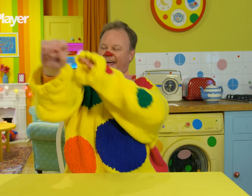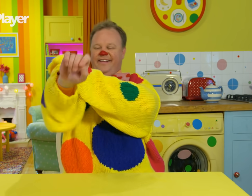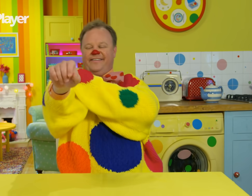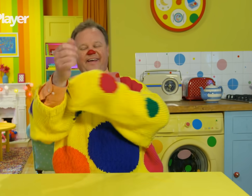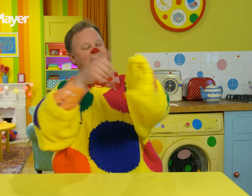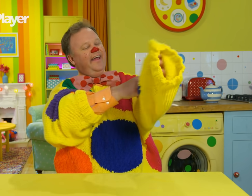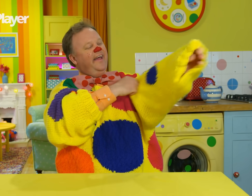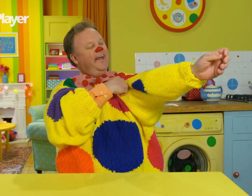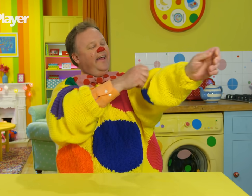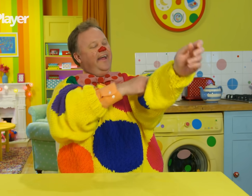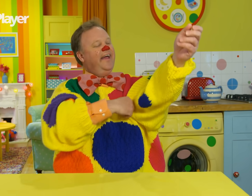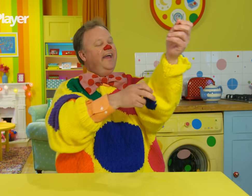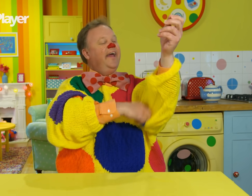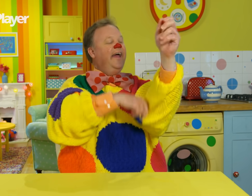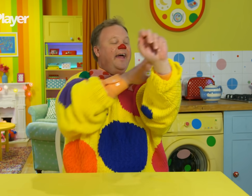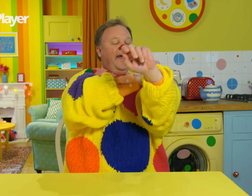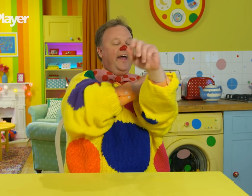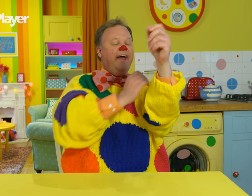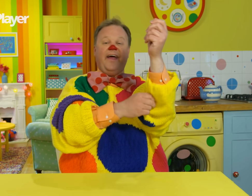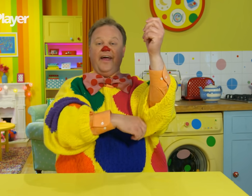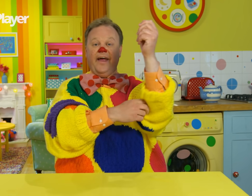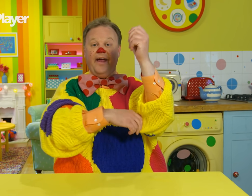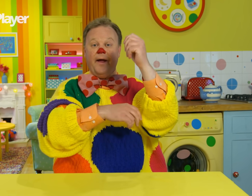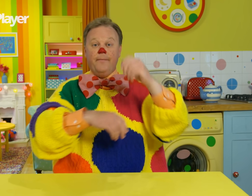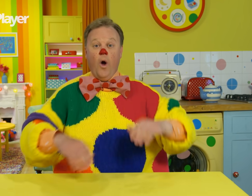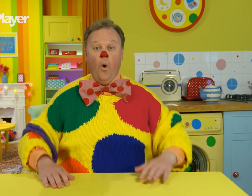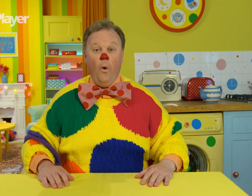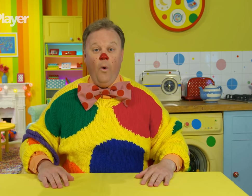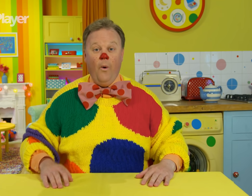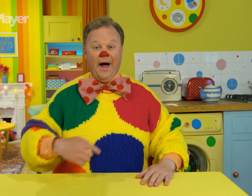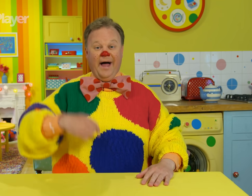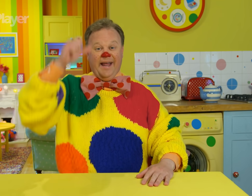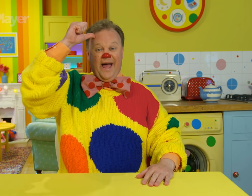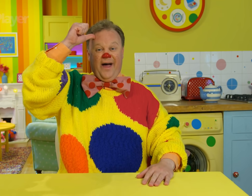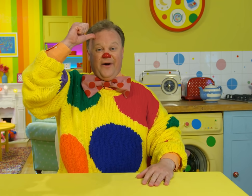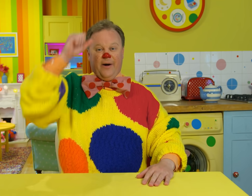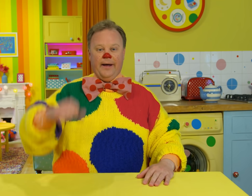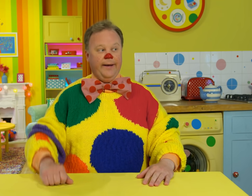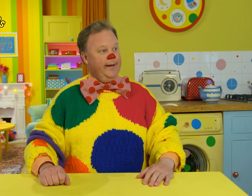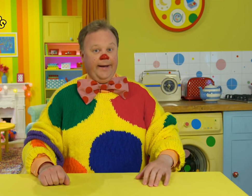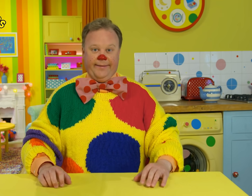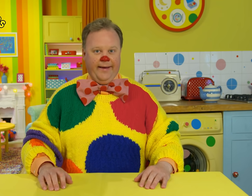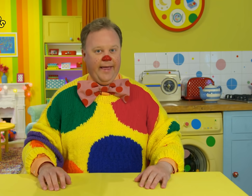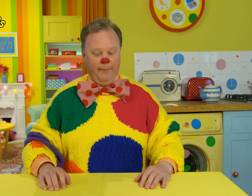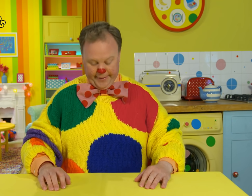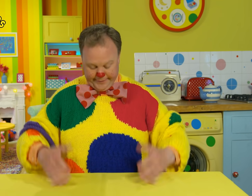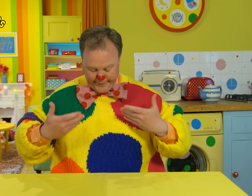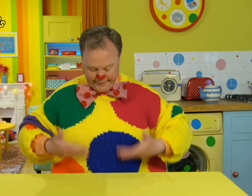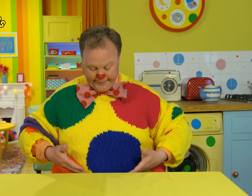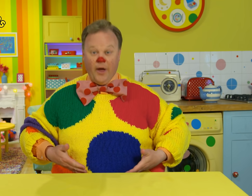Yes. Your spotty jumper will look great at the fashion show. Oh, I know. I tell you what,